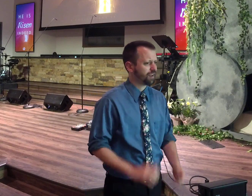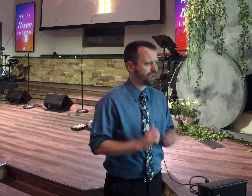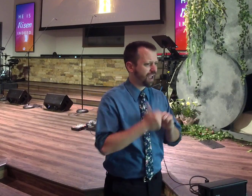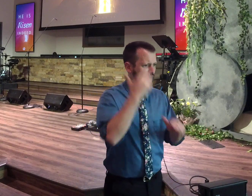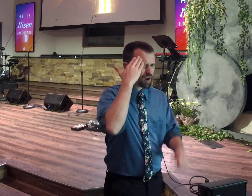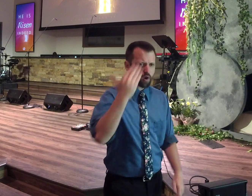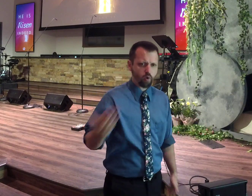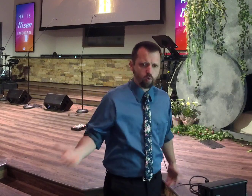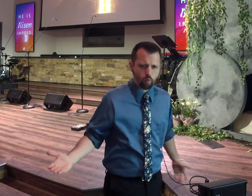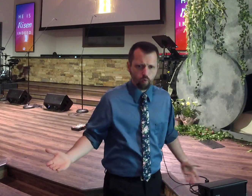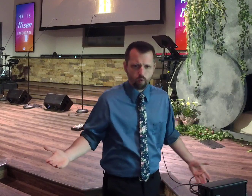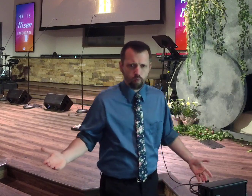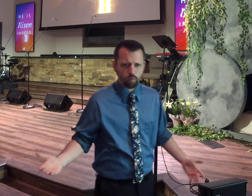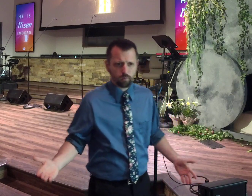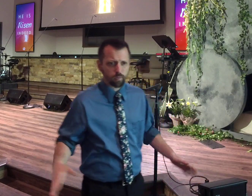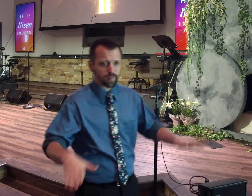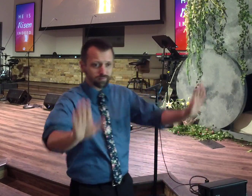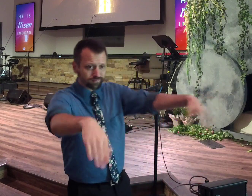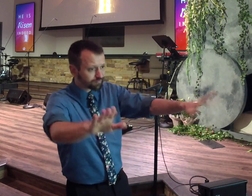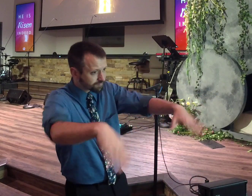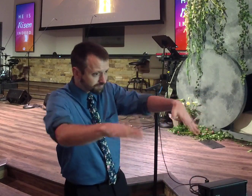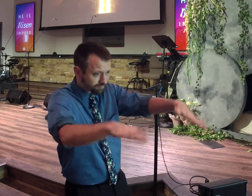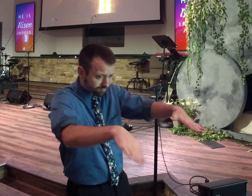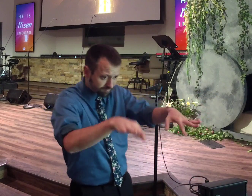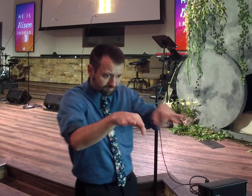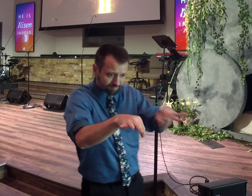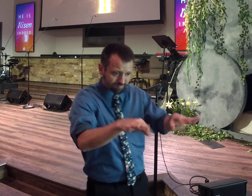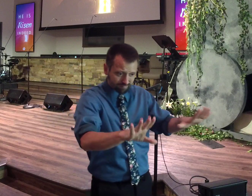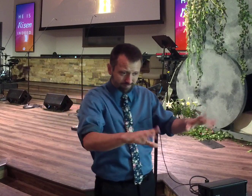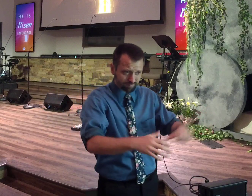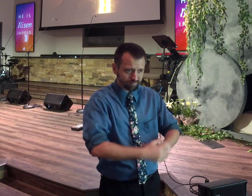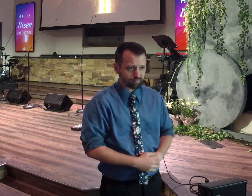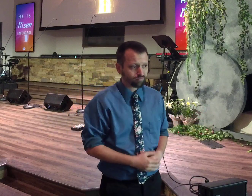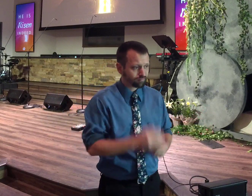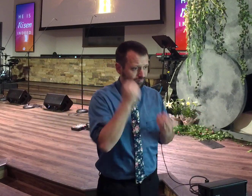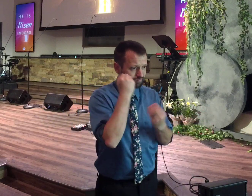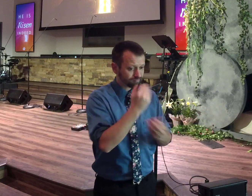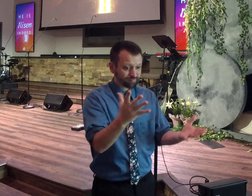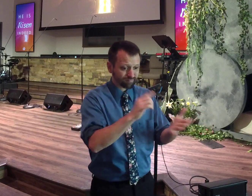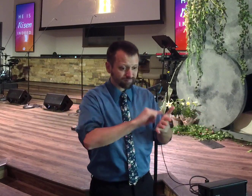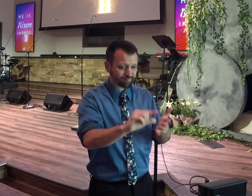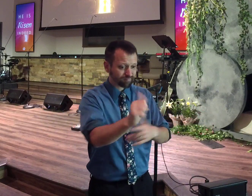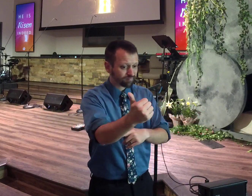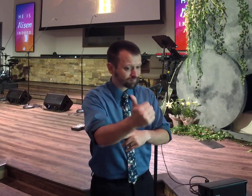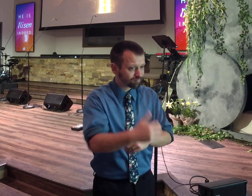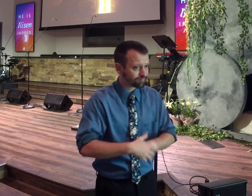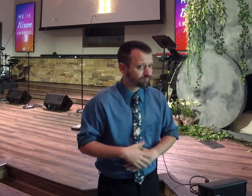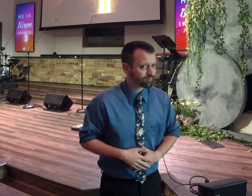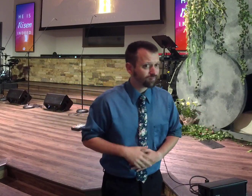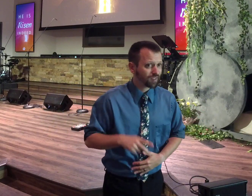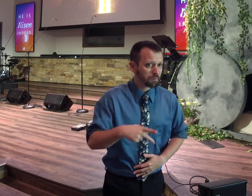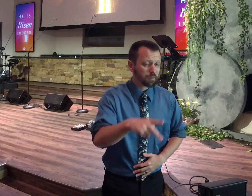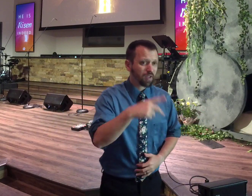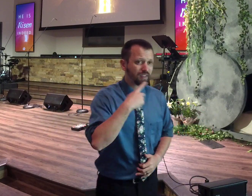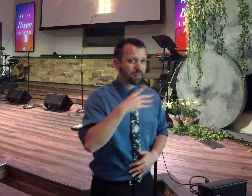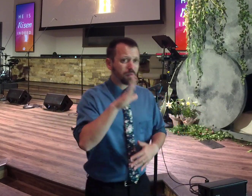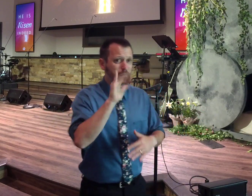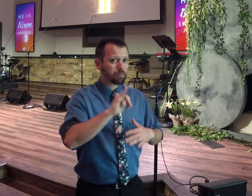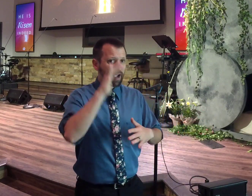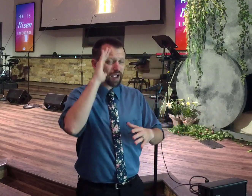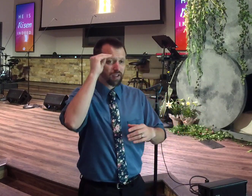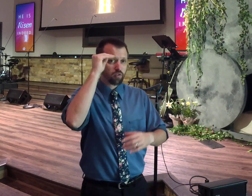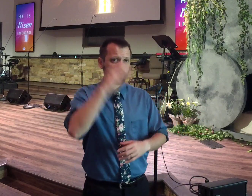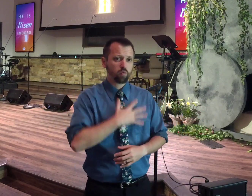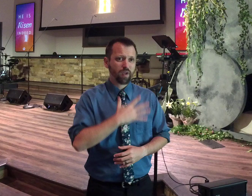that? Well, I'll tell you how you can know for sure. Verse number 10, Paul writes, he says, but by the grace